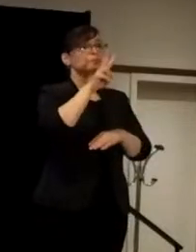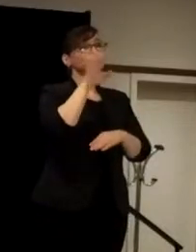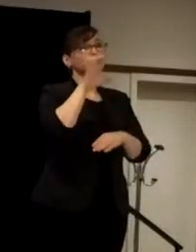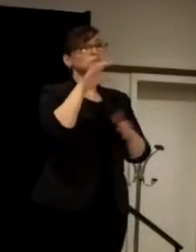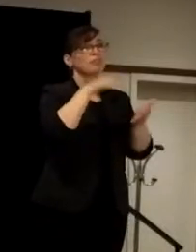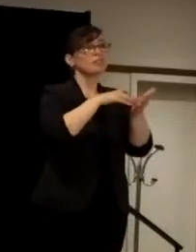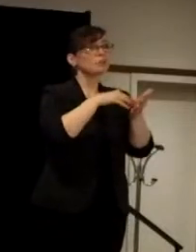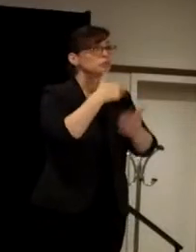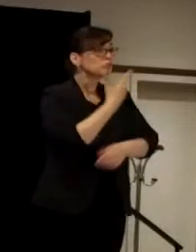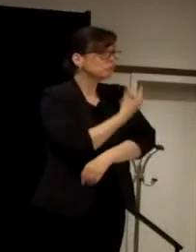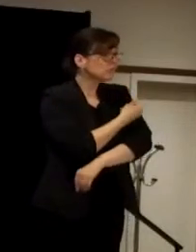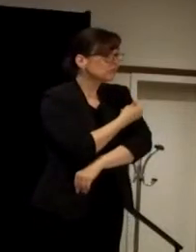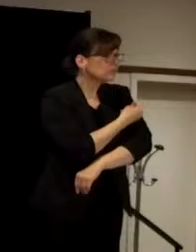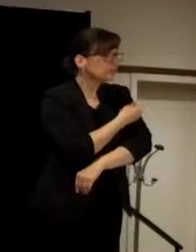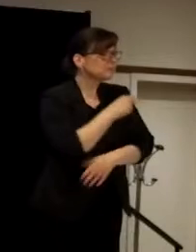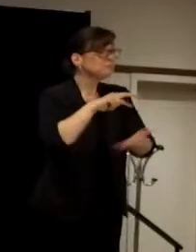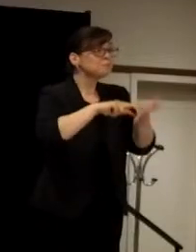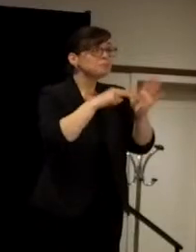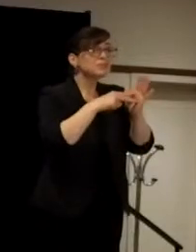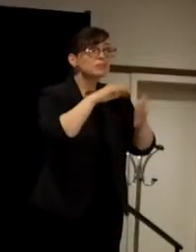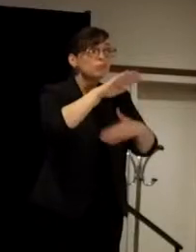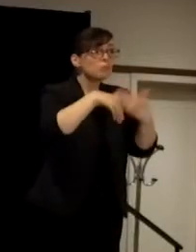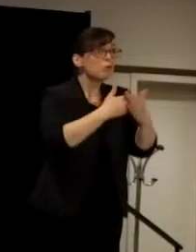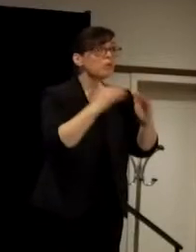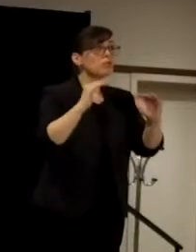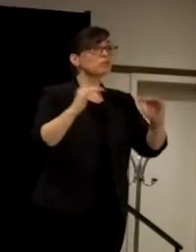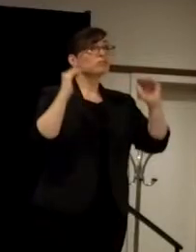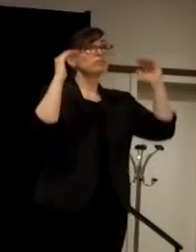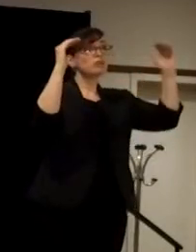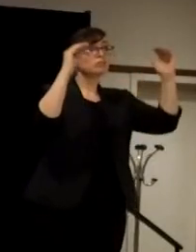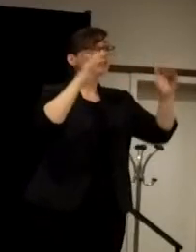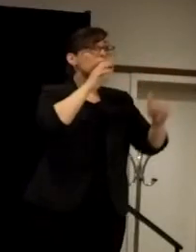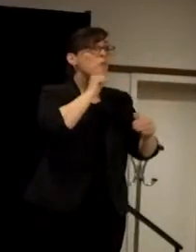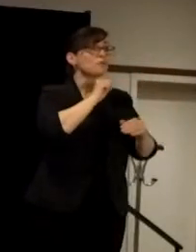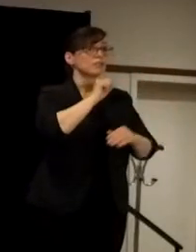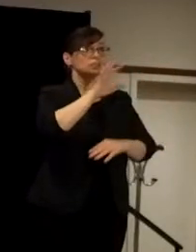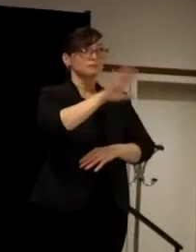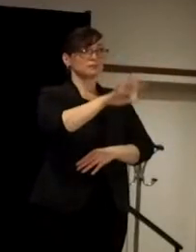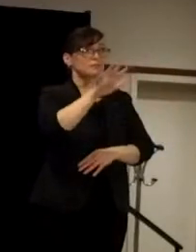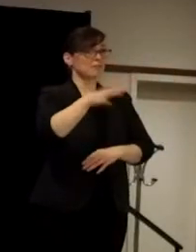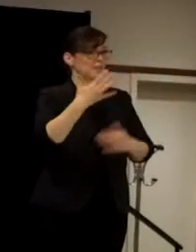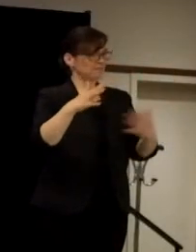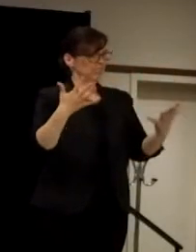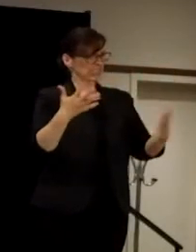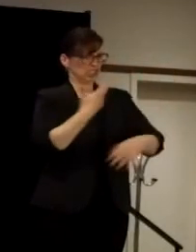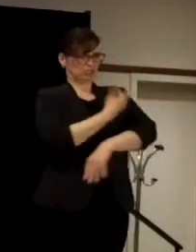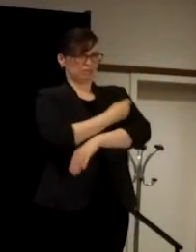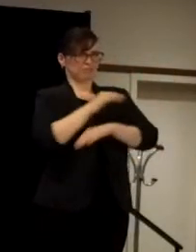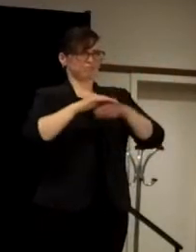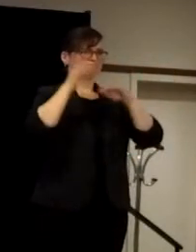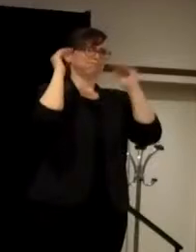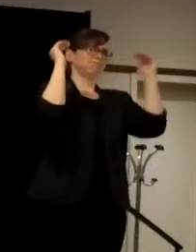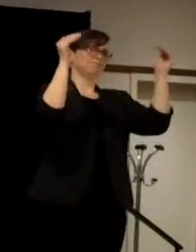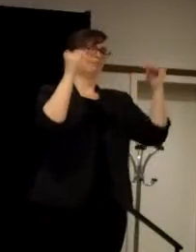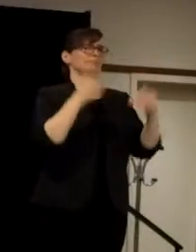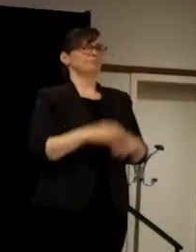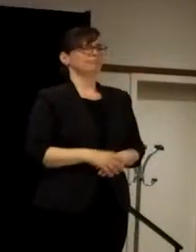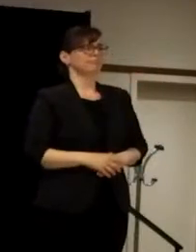adult population over, over 55%, going towards 60%. So